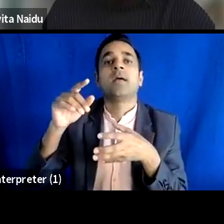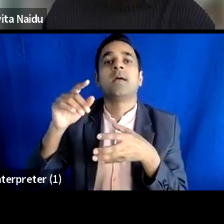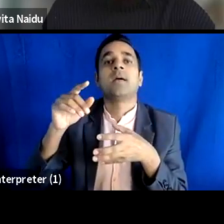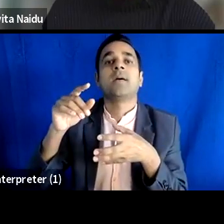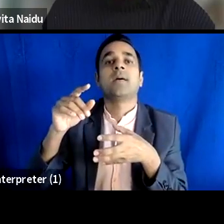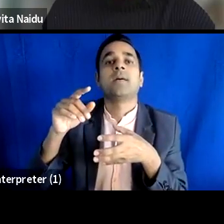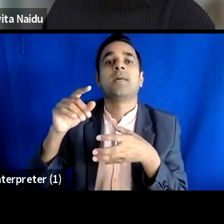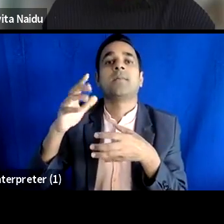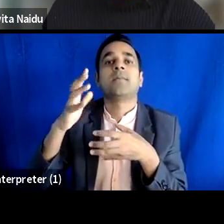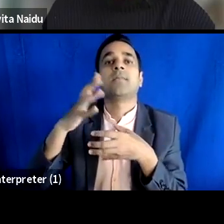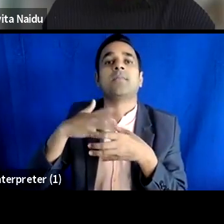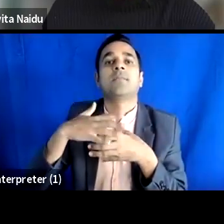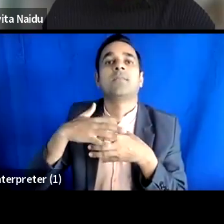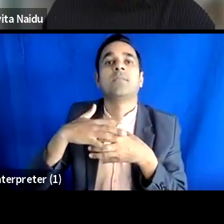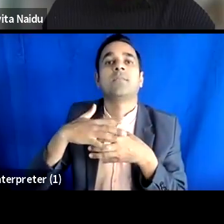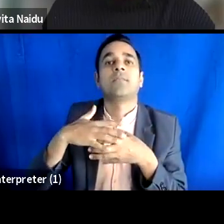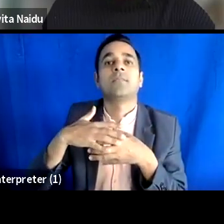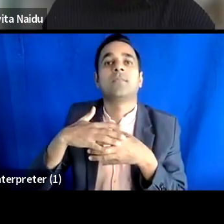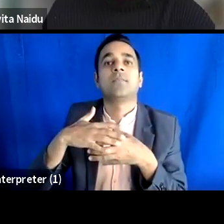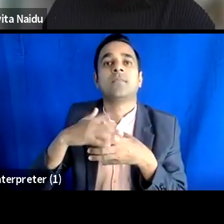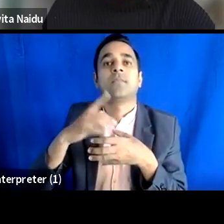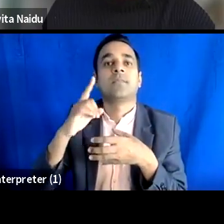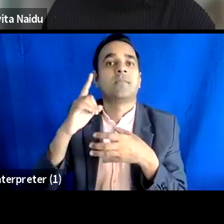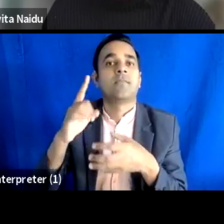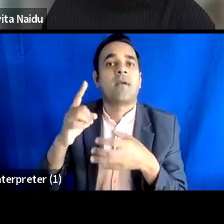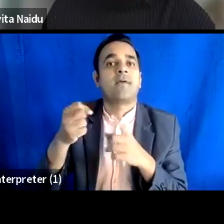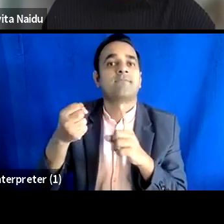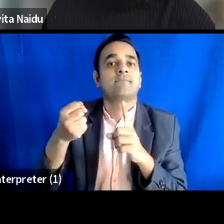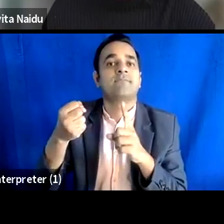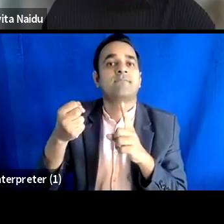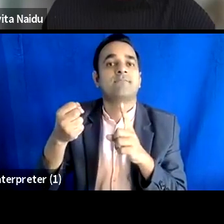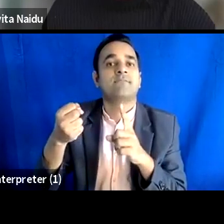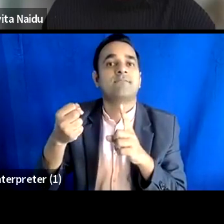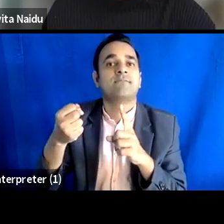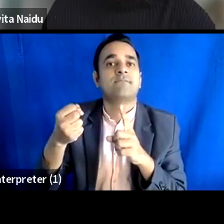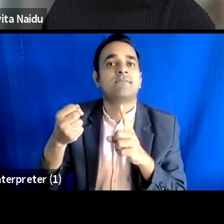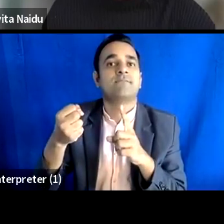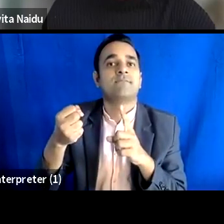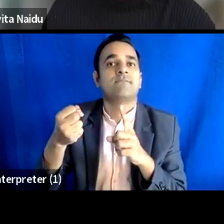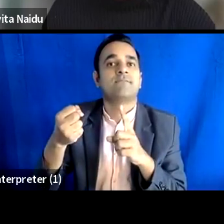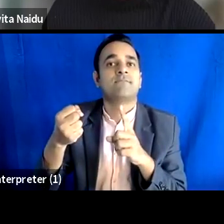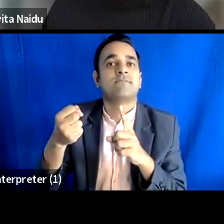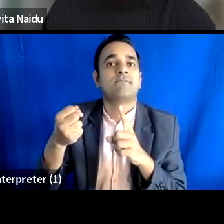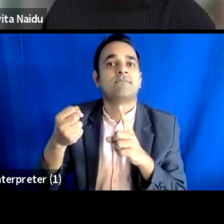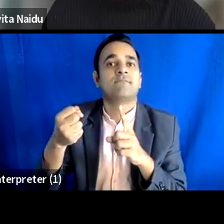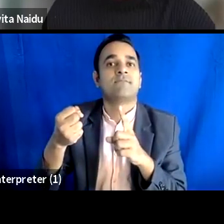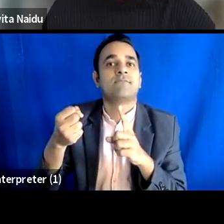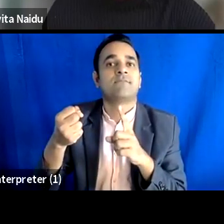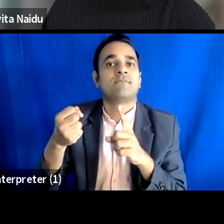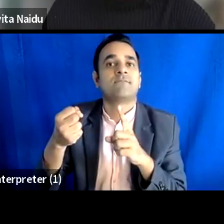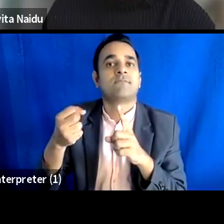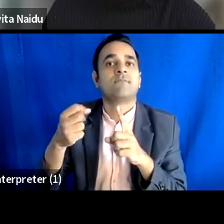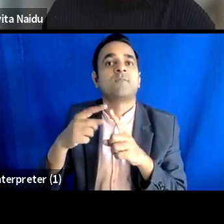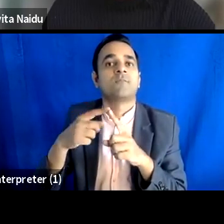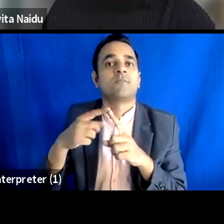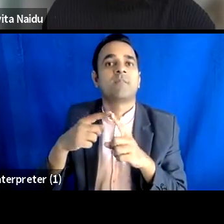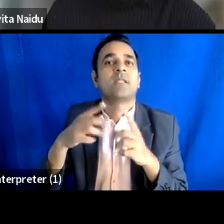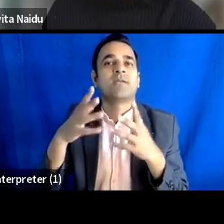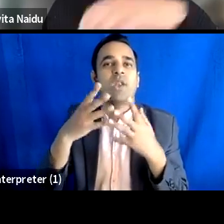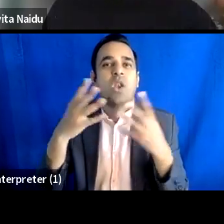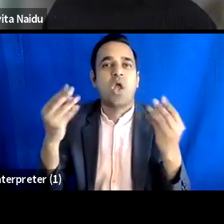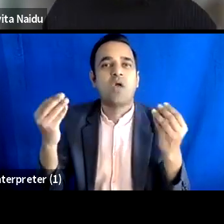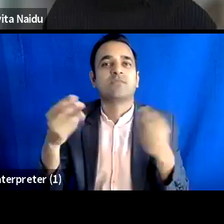is largely held by women is bastardized in favor of what is